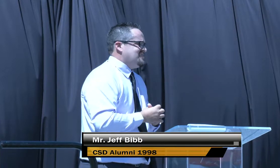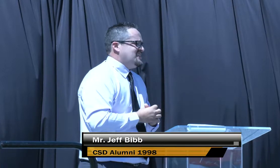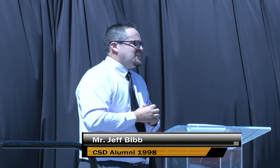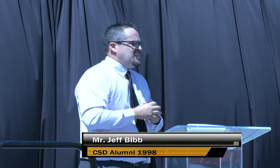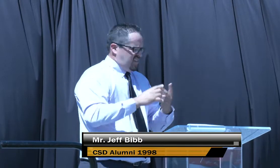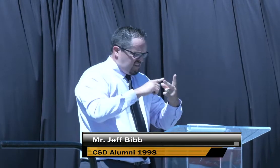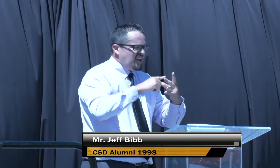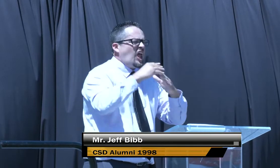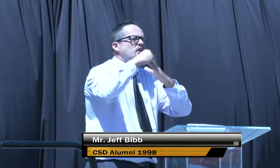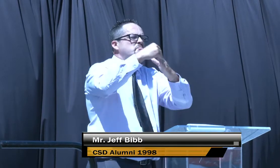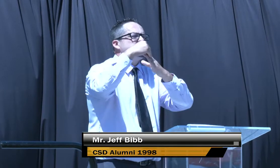office.